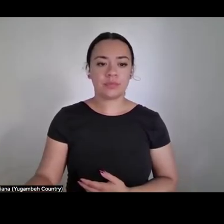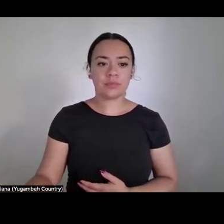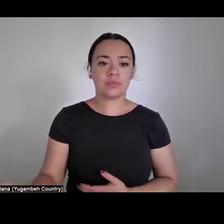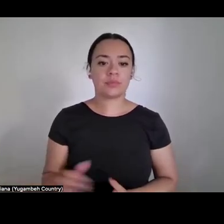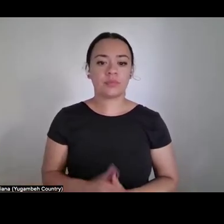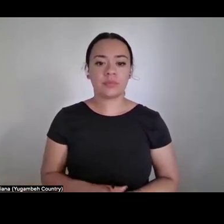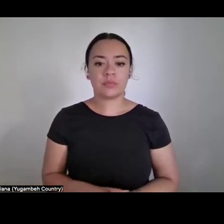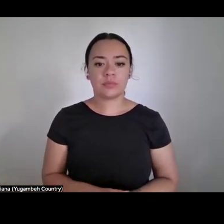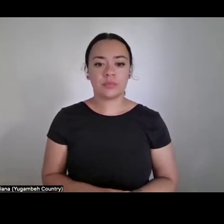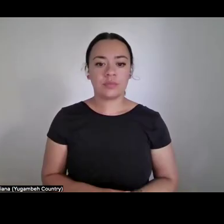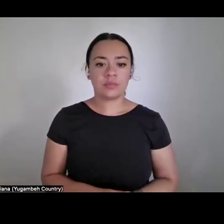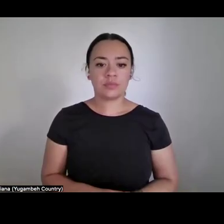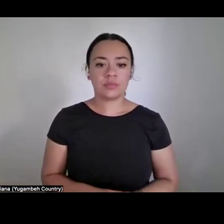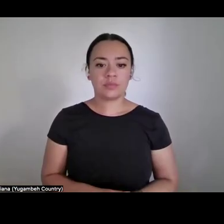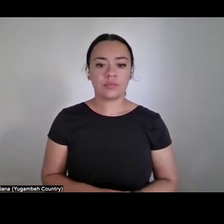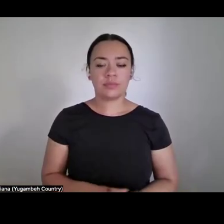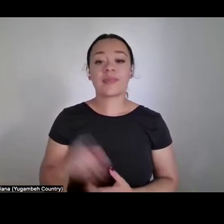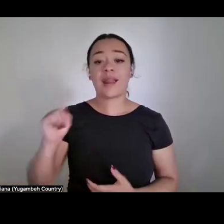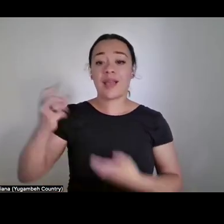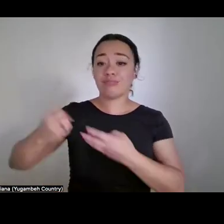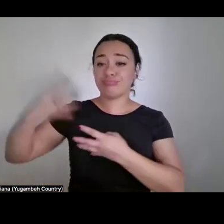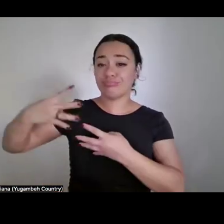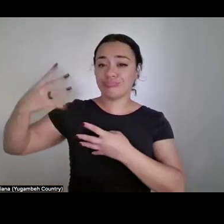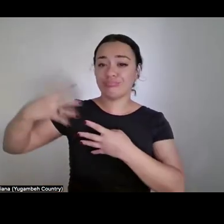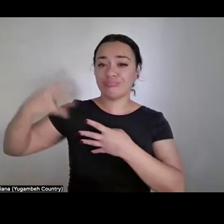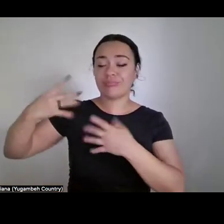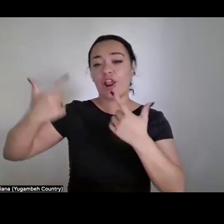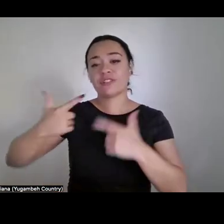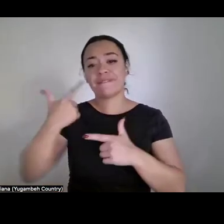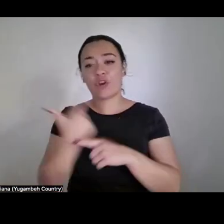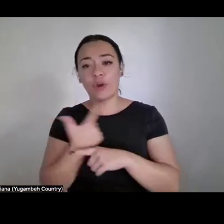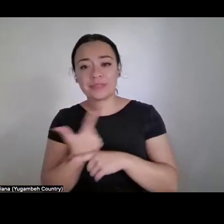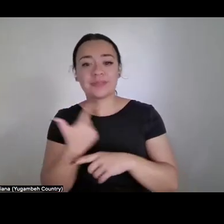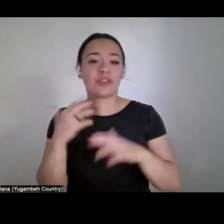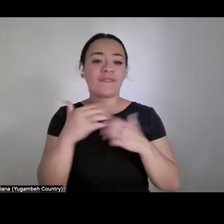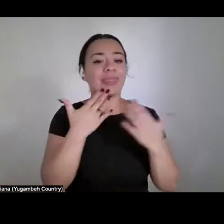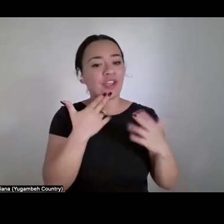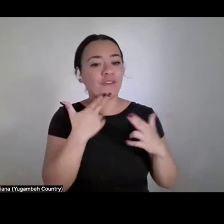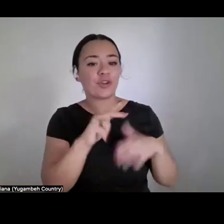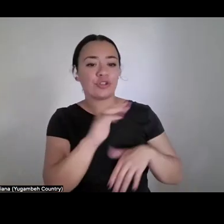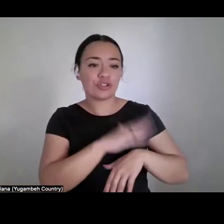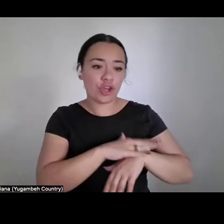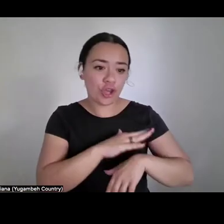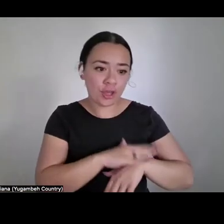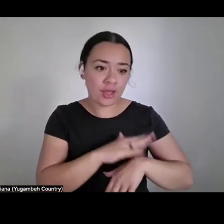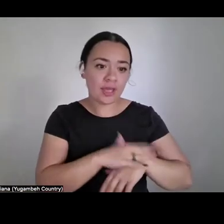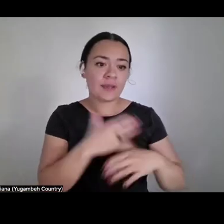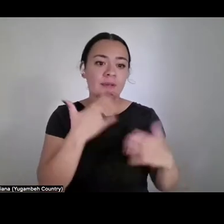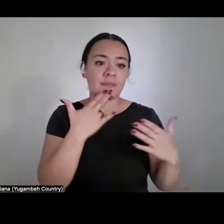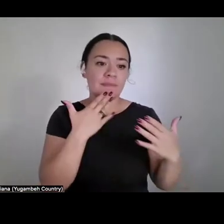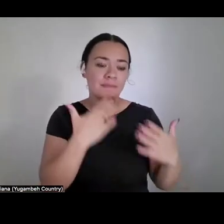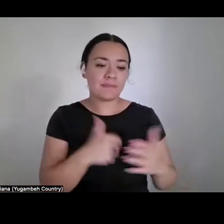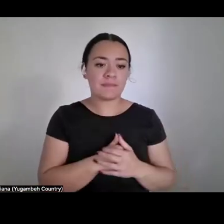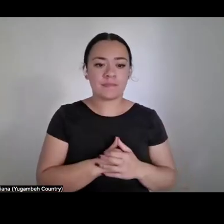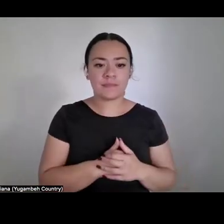And now we're just filling up with lots of comments saying, thank you for your time. And it's been really useful.